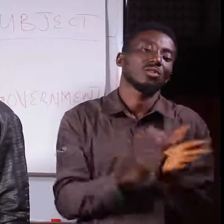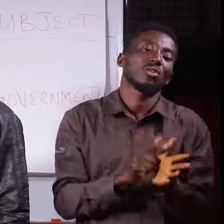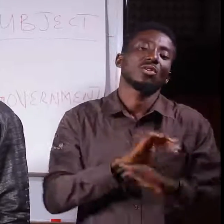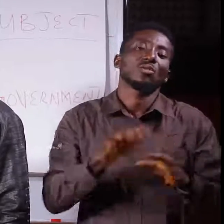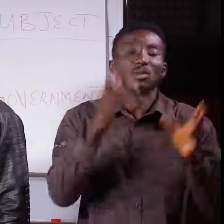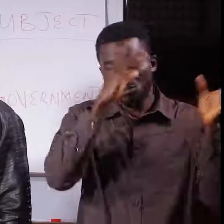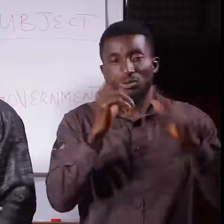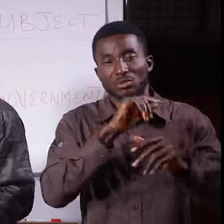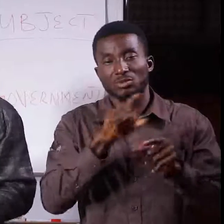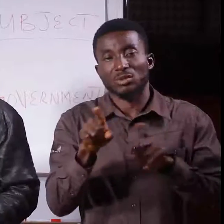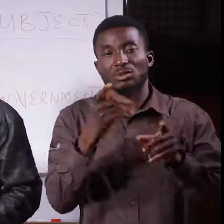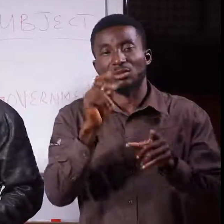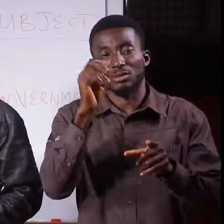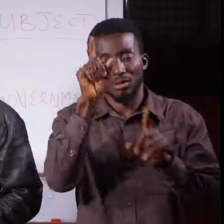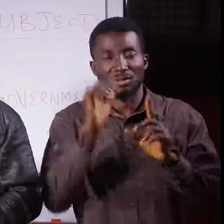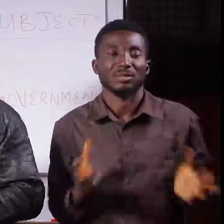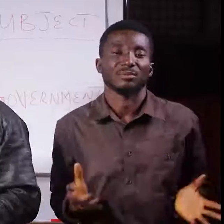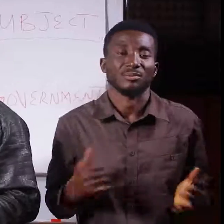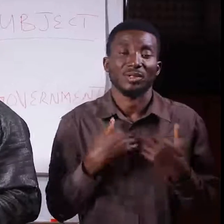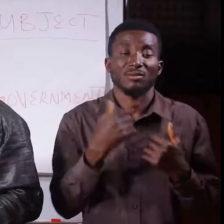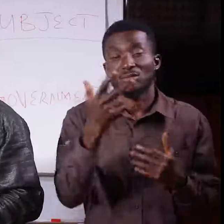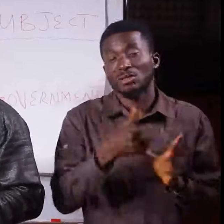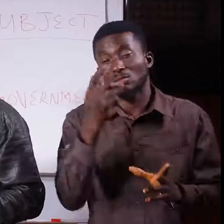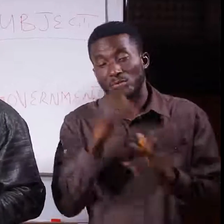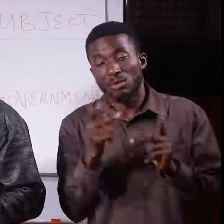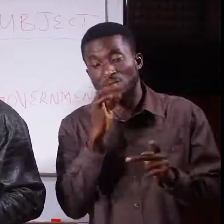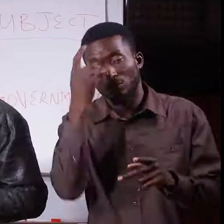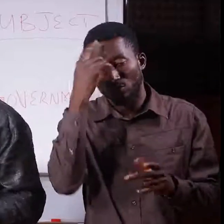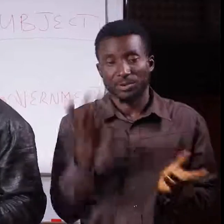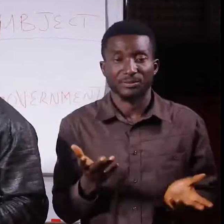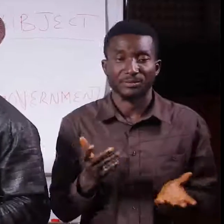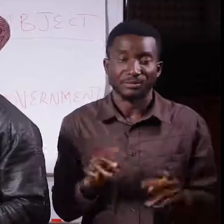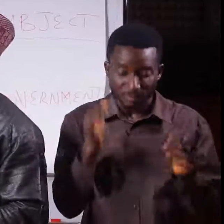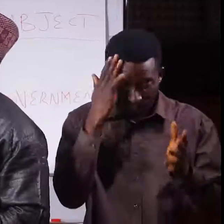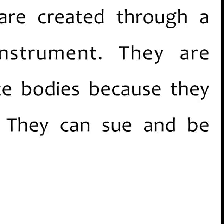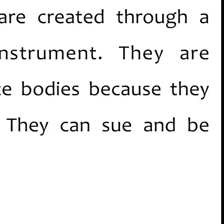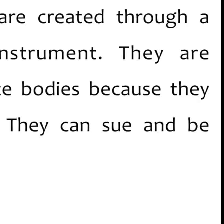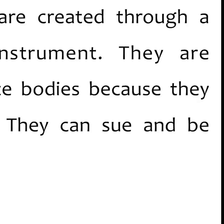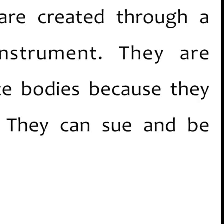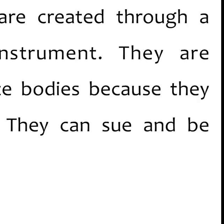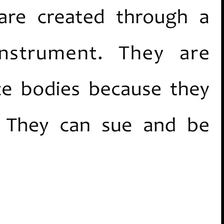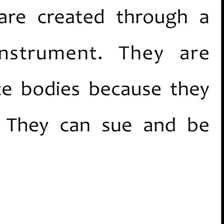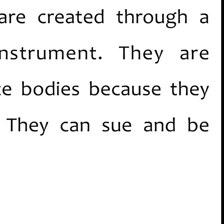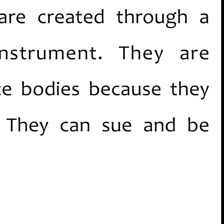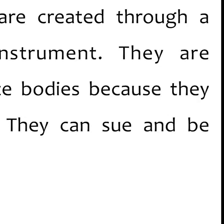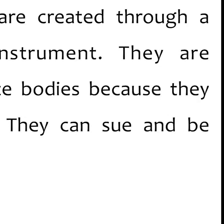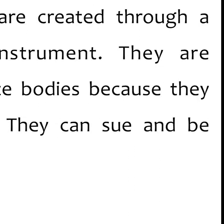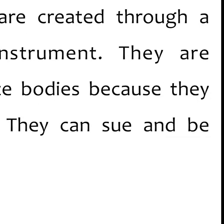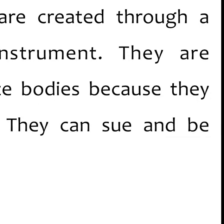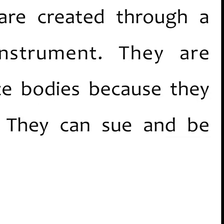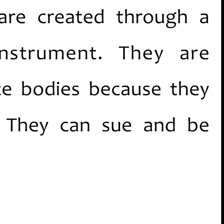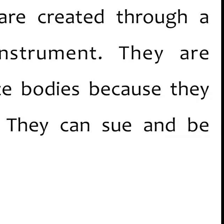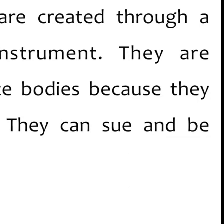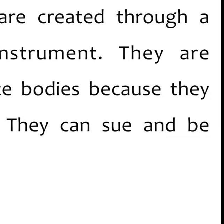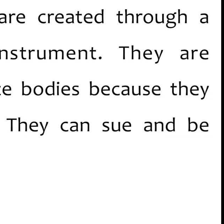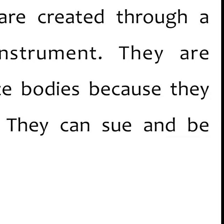during exams. We have 3 tiers of government and 3 arms of government. Take note. Local governments are created